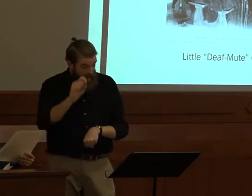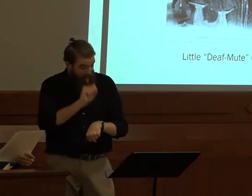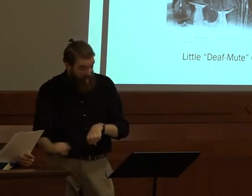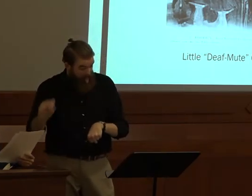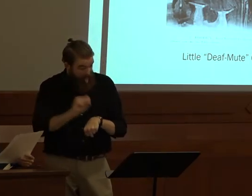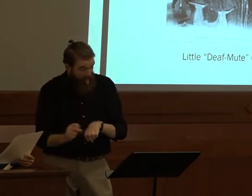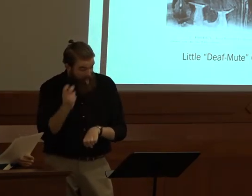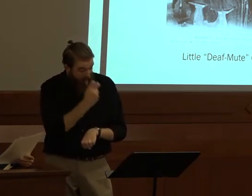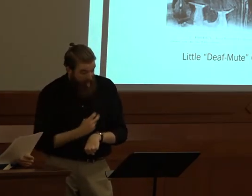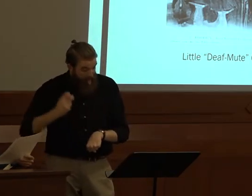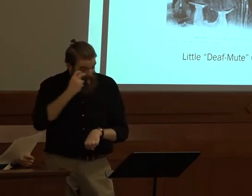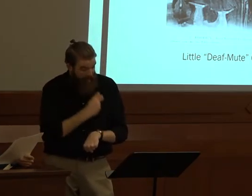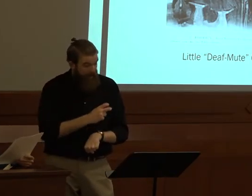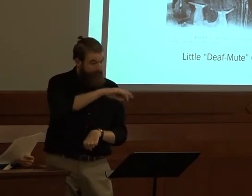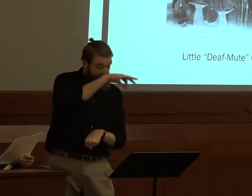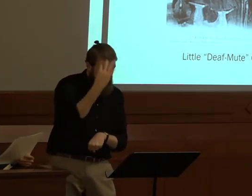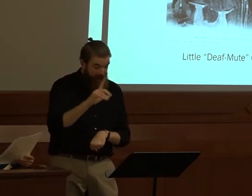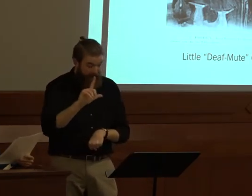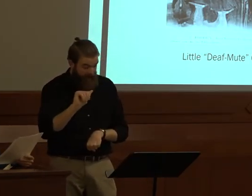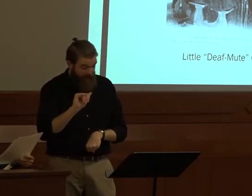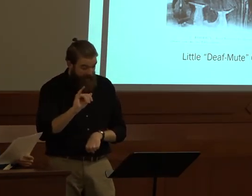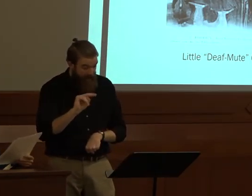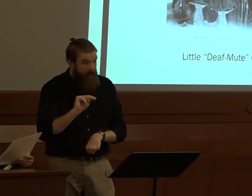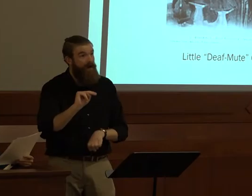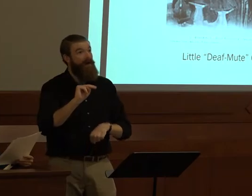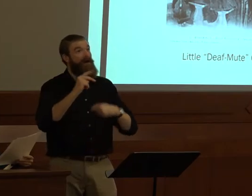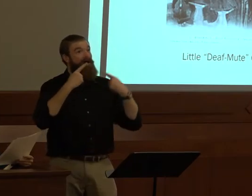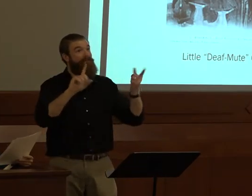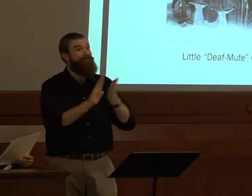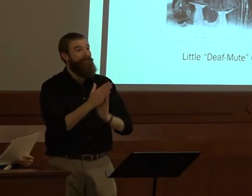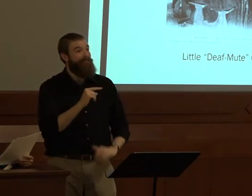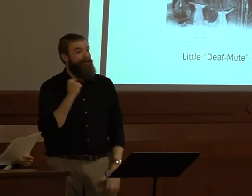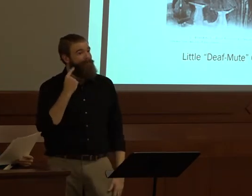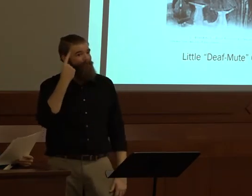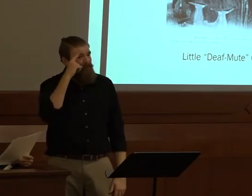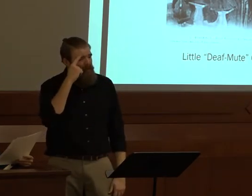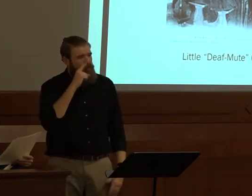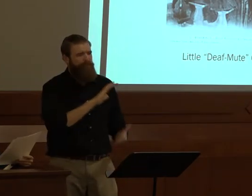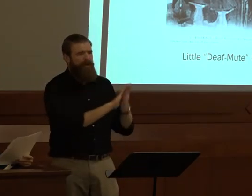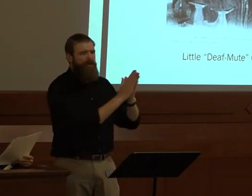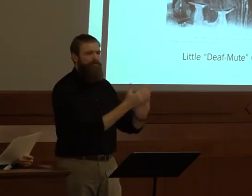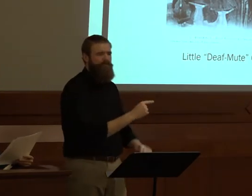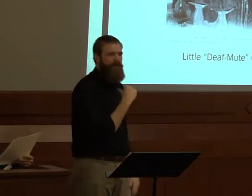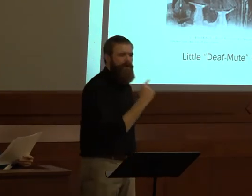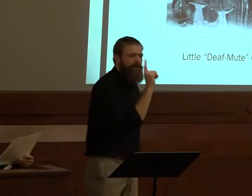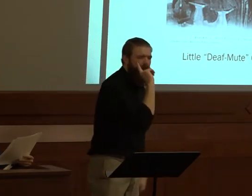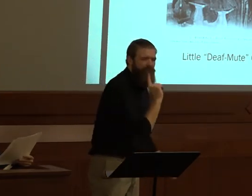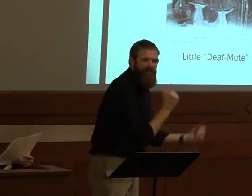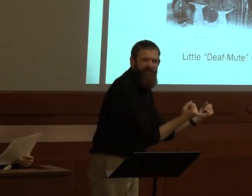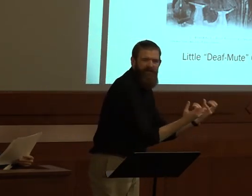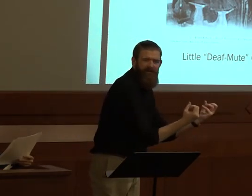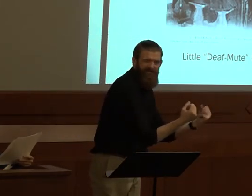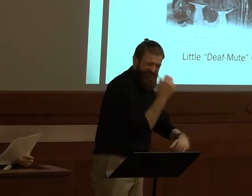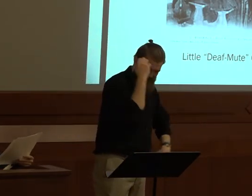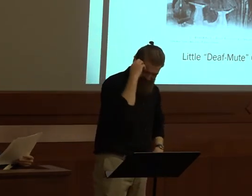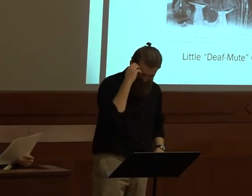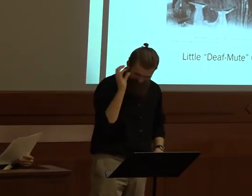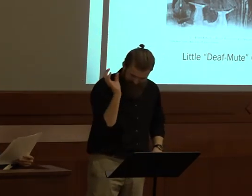La Fonta knew that the deaf community in France needed a deaf priest because he